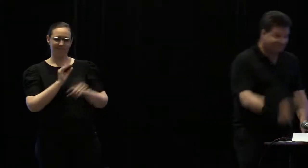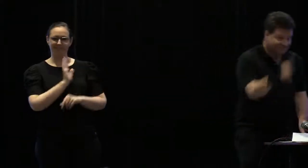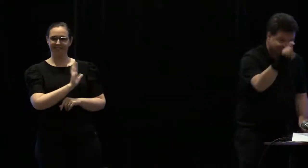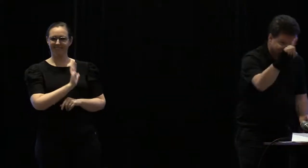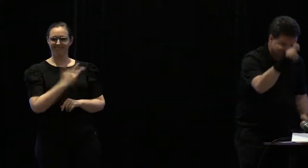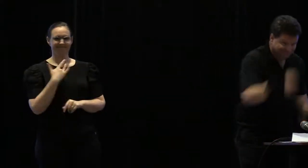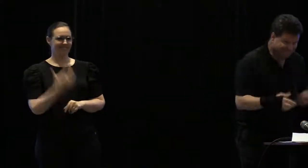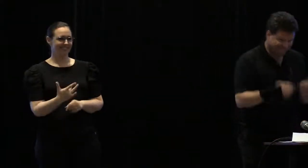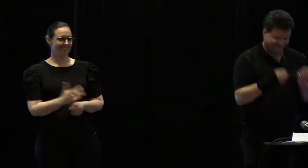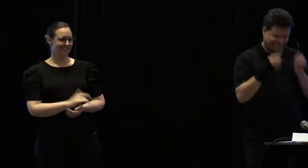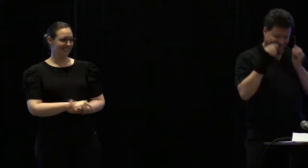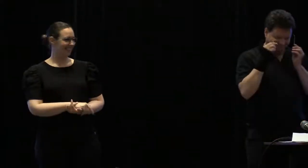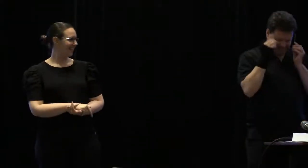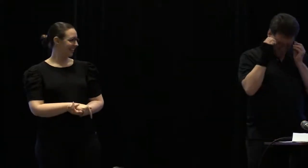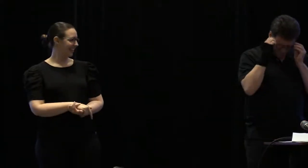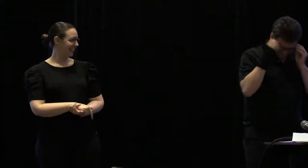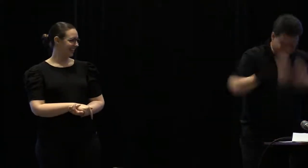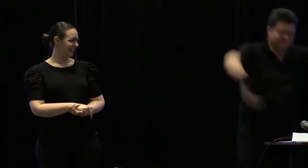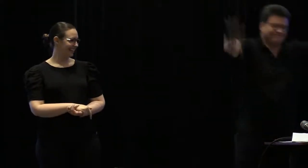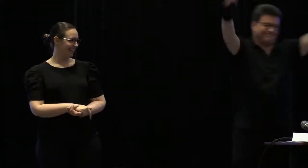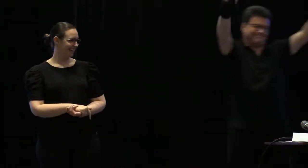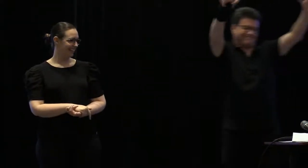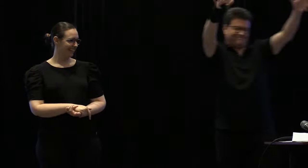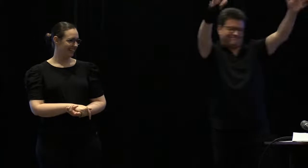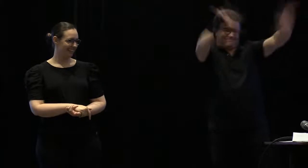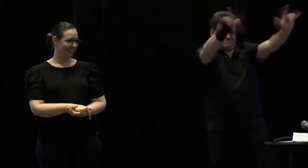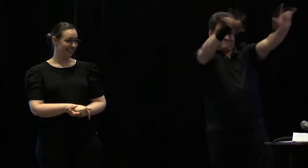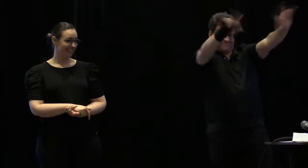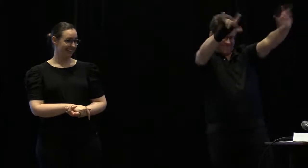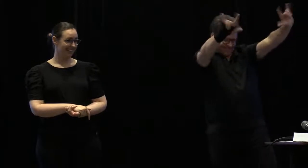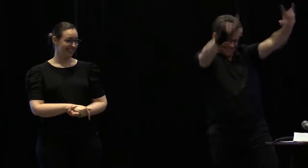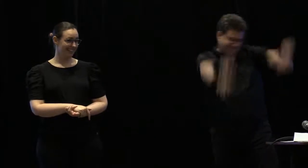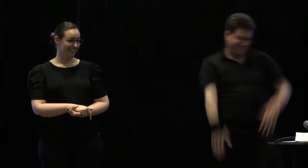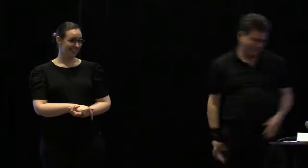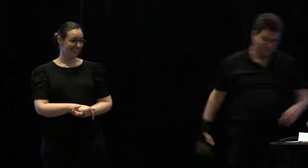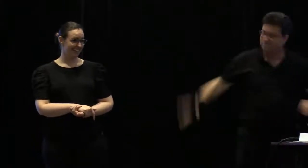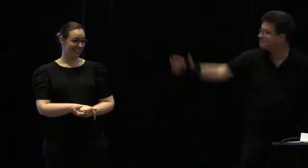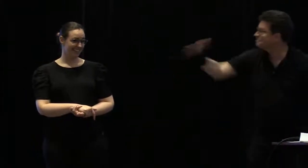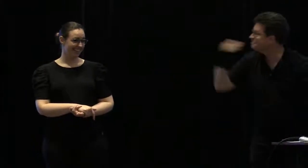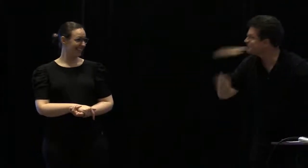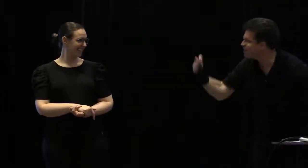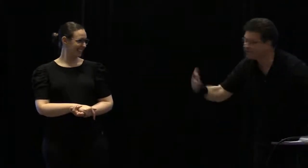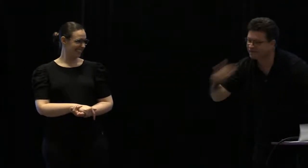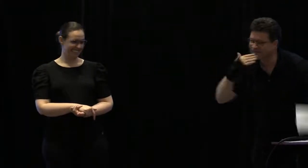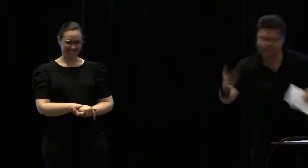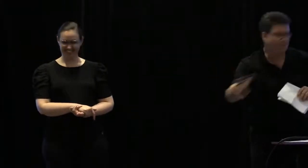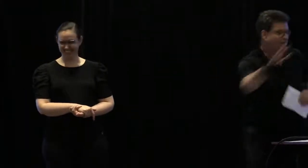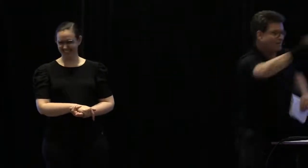And yes, you have a right to complain about the other thing. So Henry, thank you